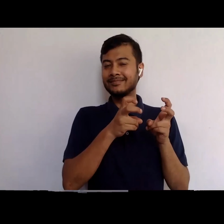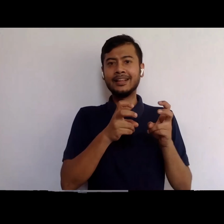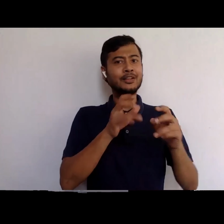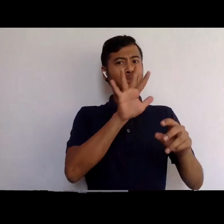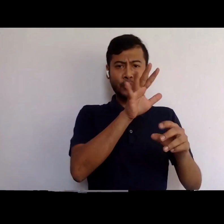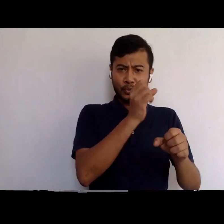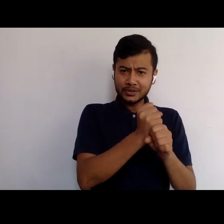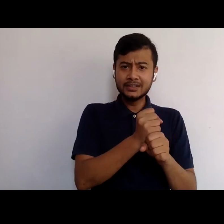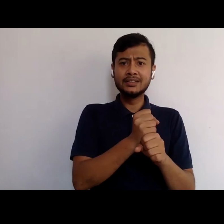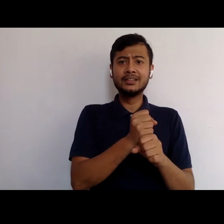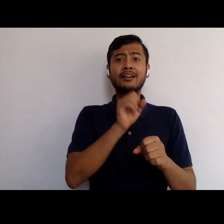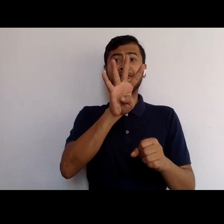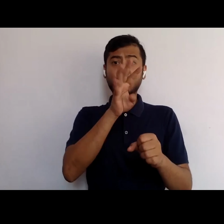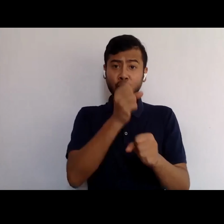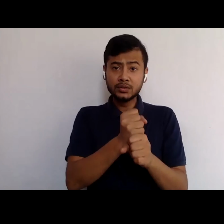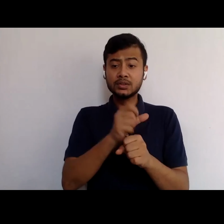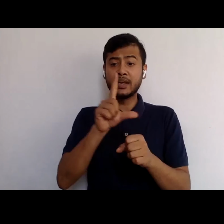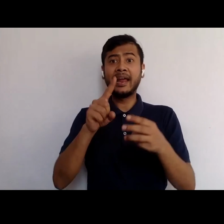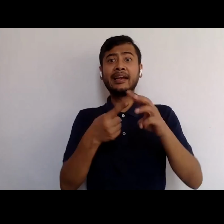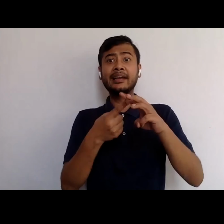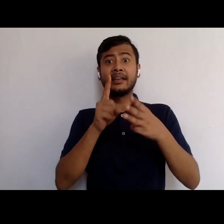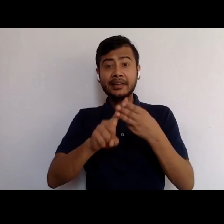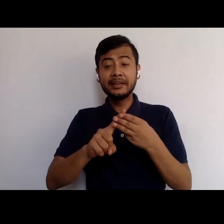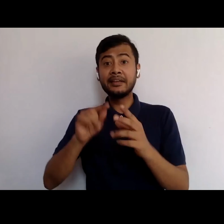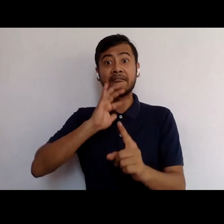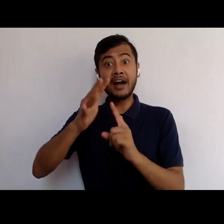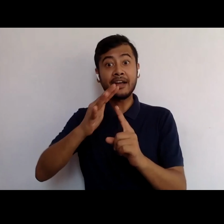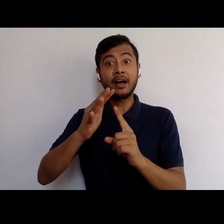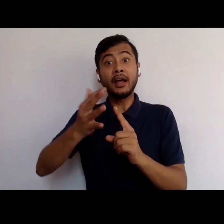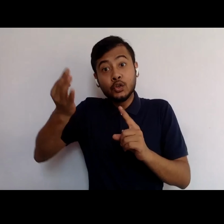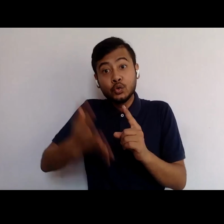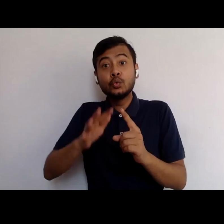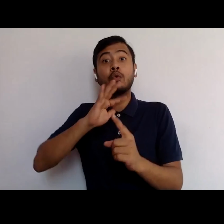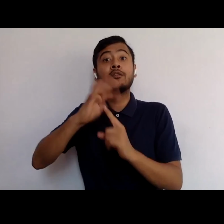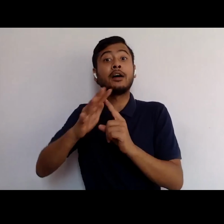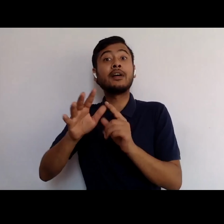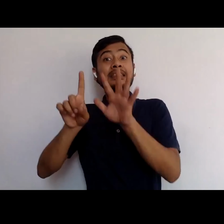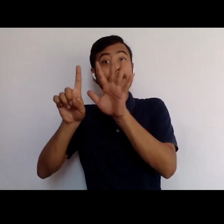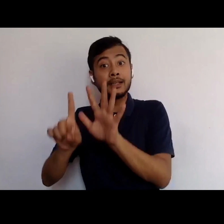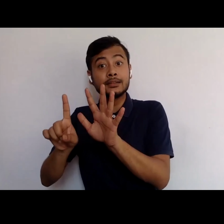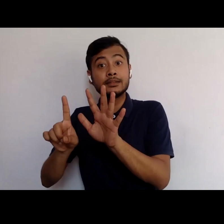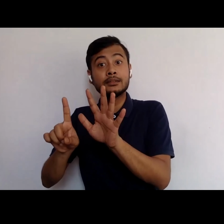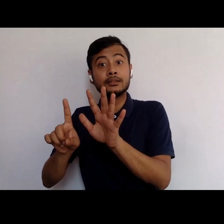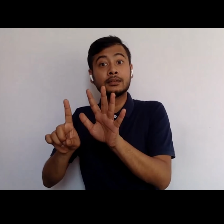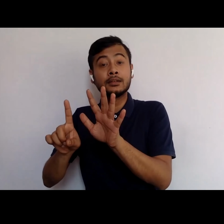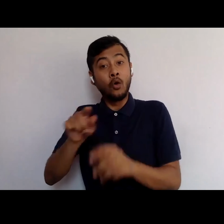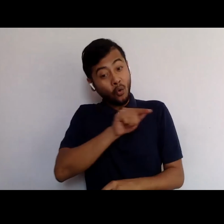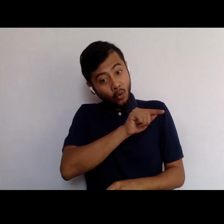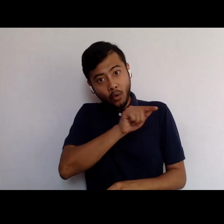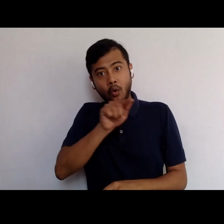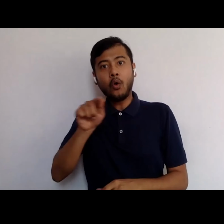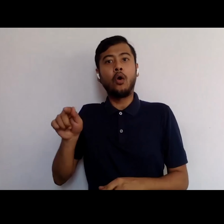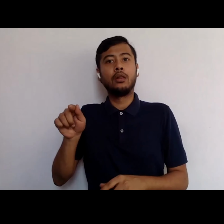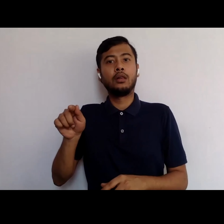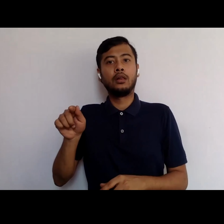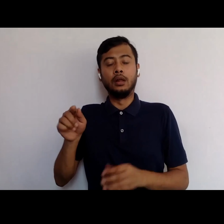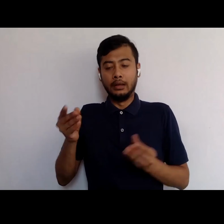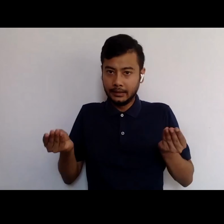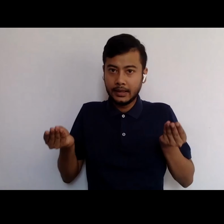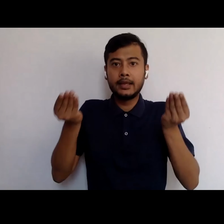an important role to play. And we should really strive towards making sure that we have the deployment